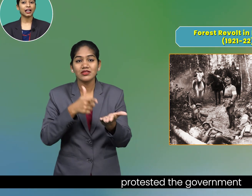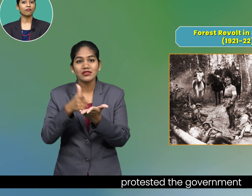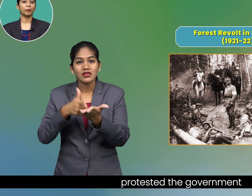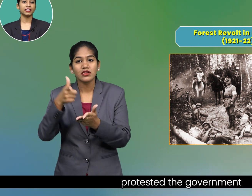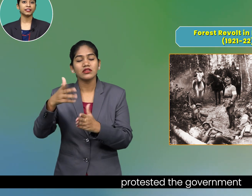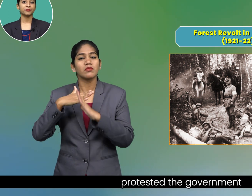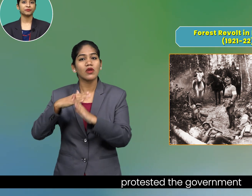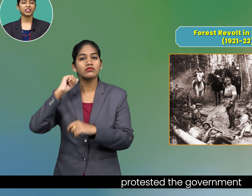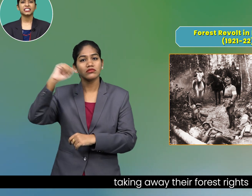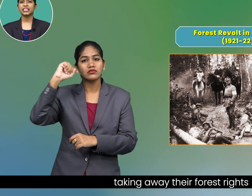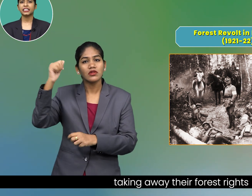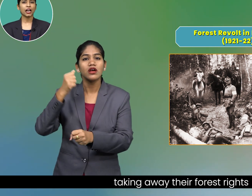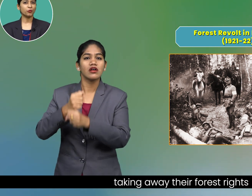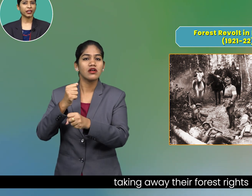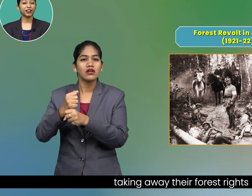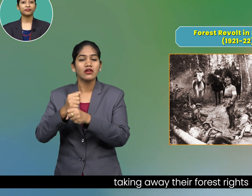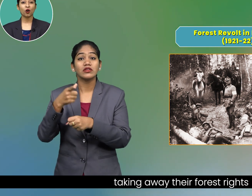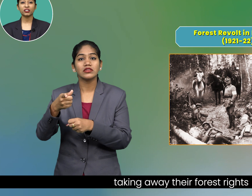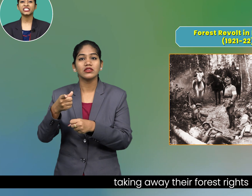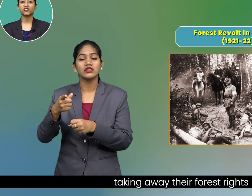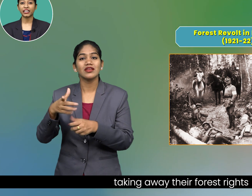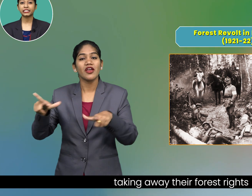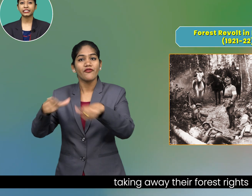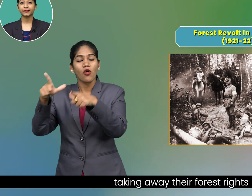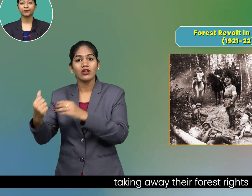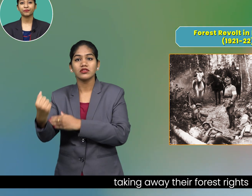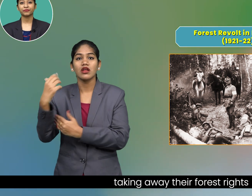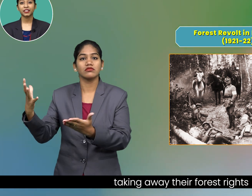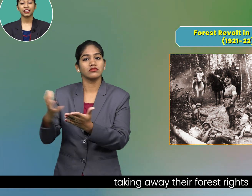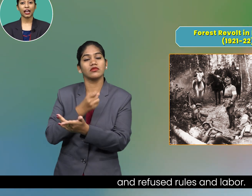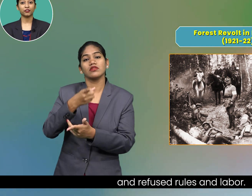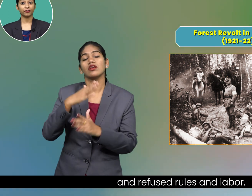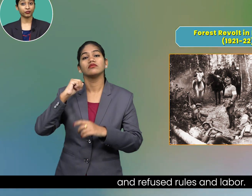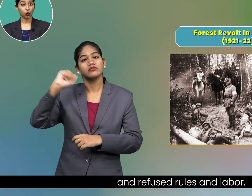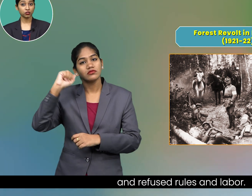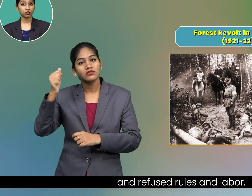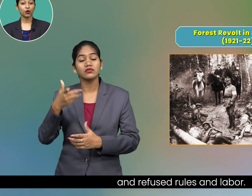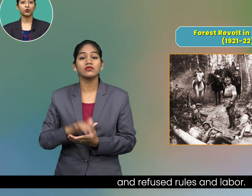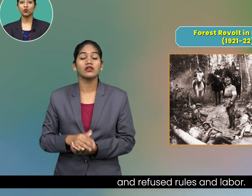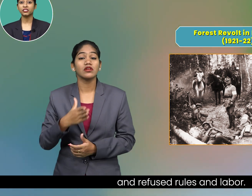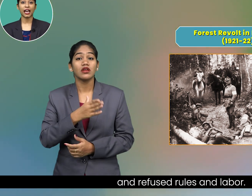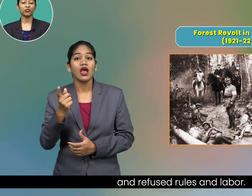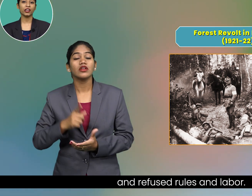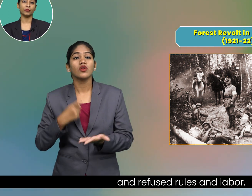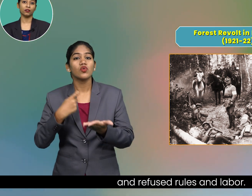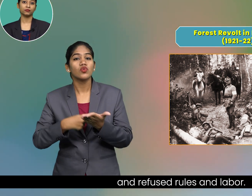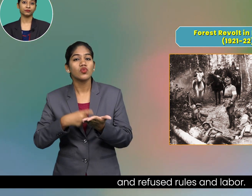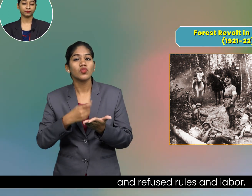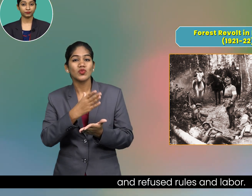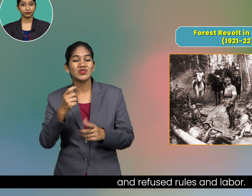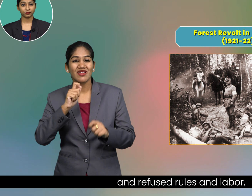protested the government taking away their forest rights and refused rules and